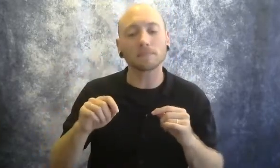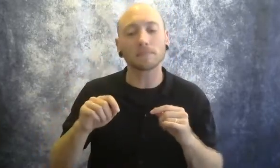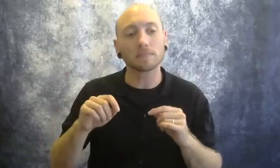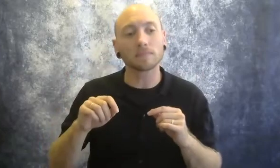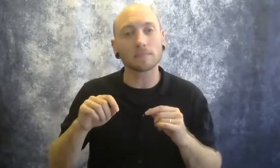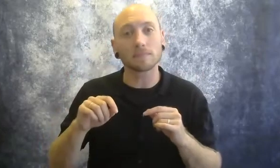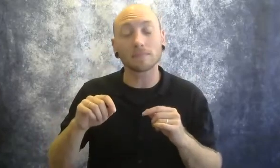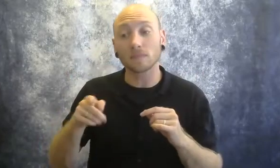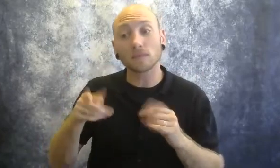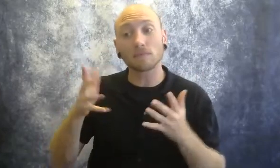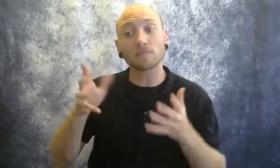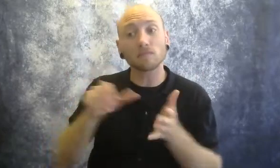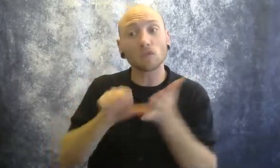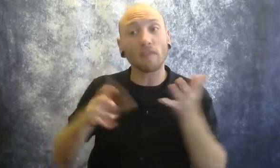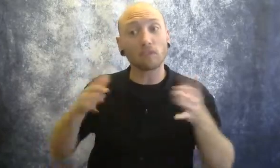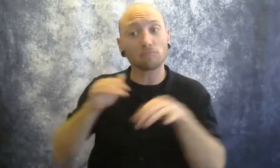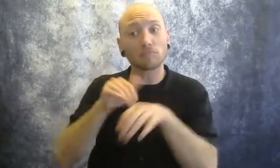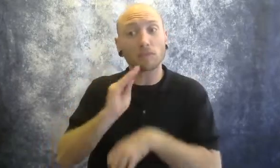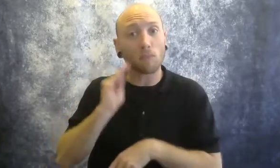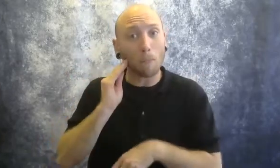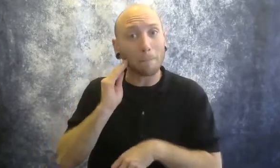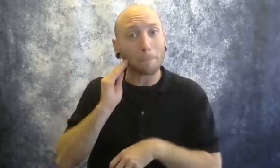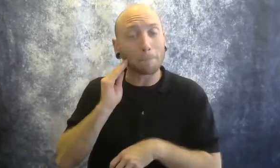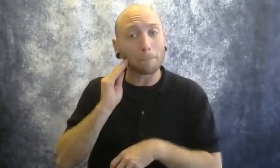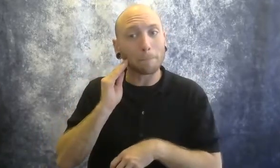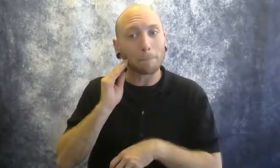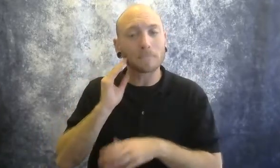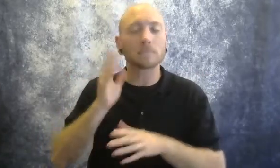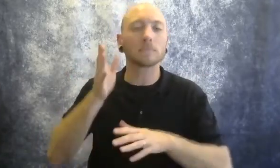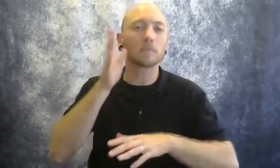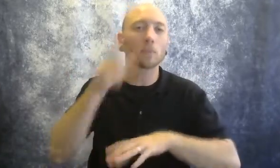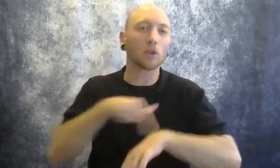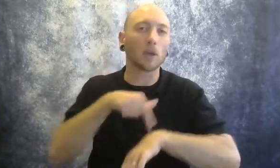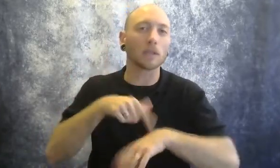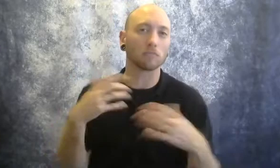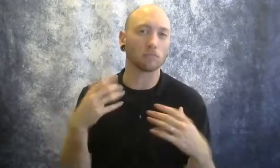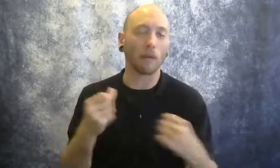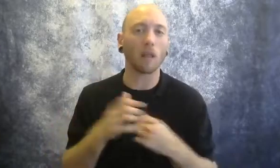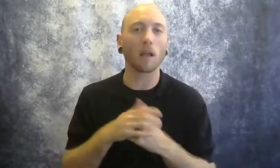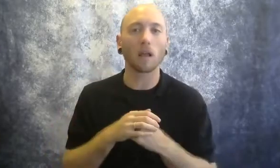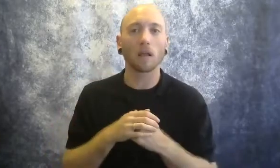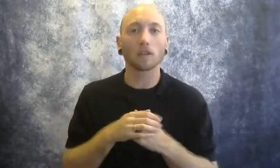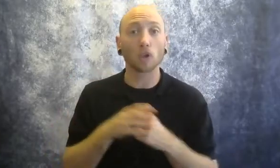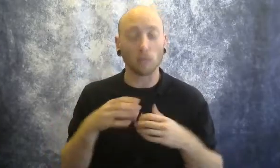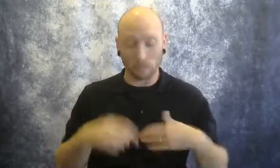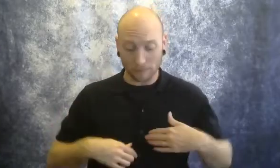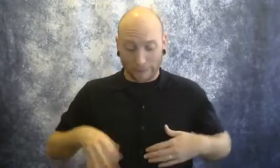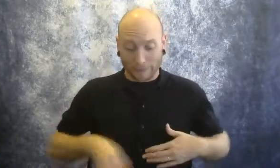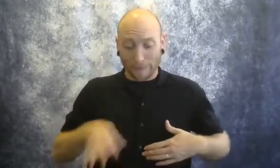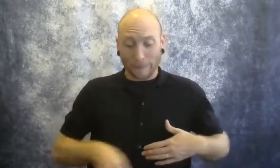Anyway, and the long and short of it is they sent her home finally because it was going to take a long time to heal. And they